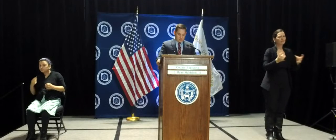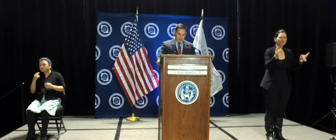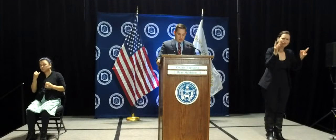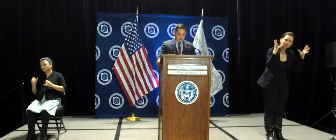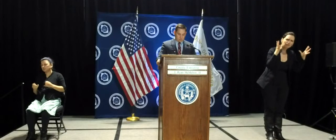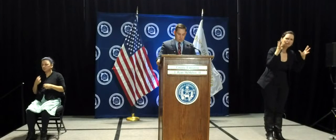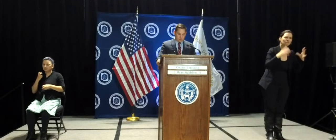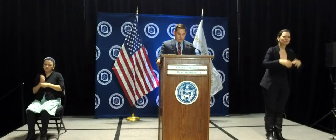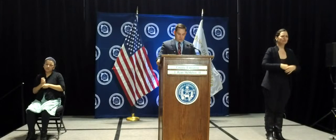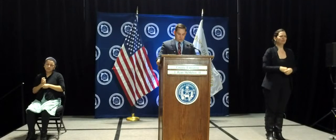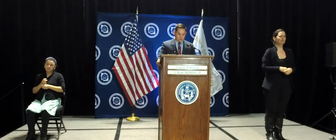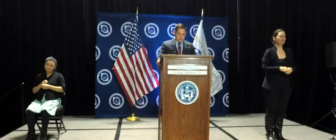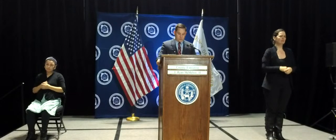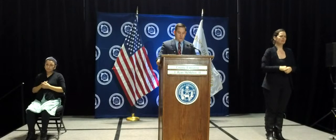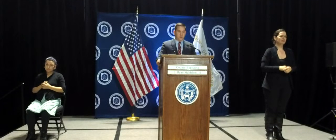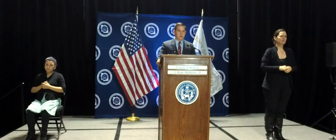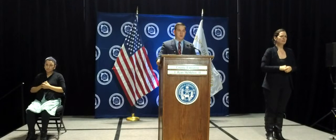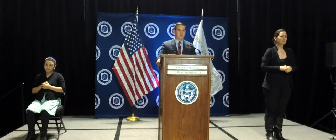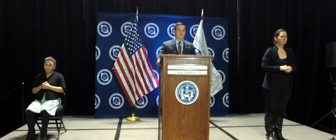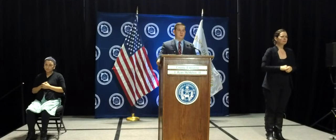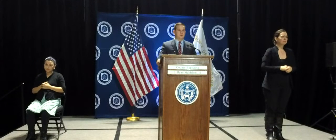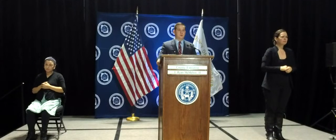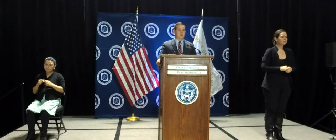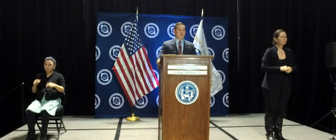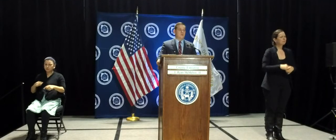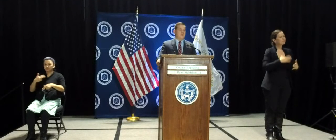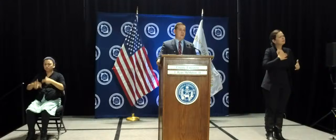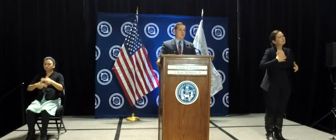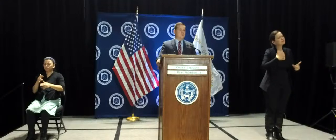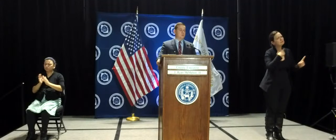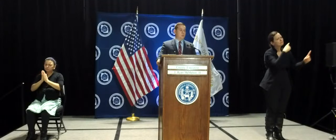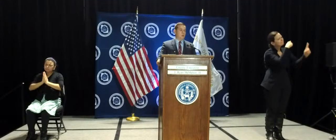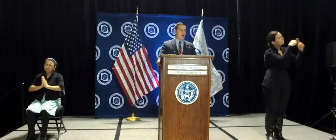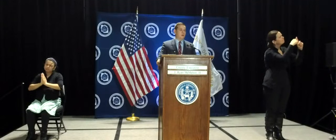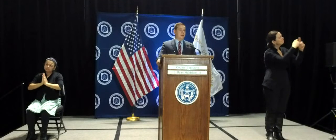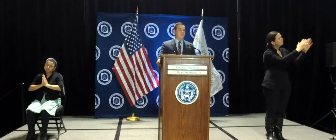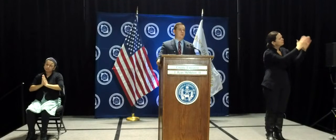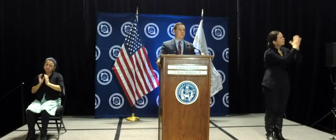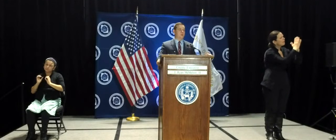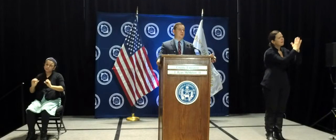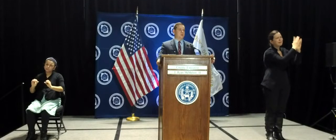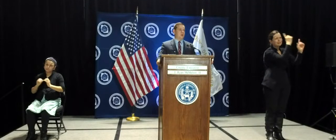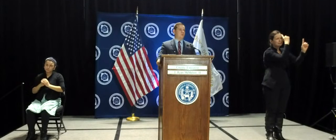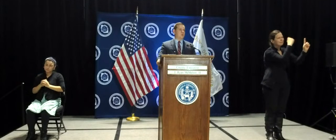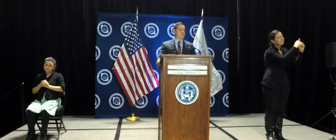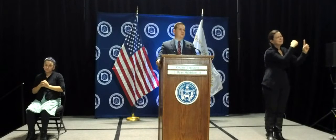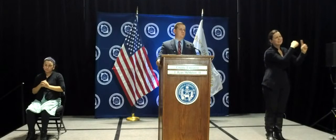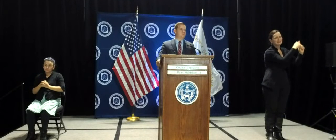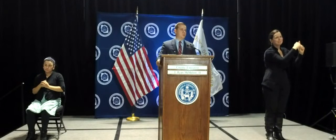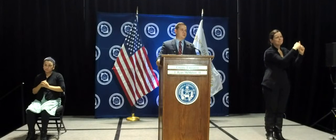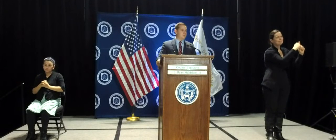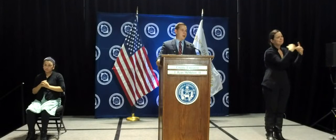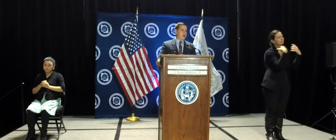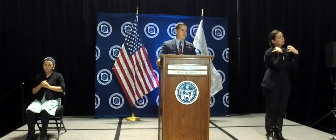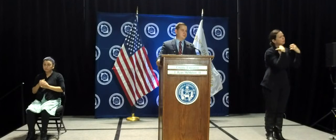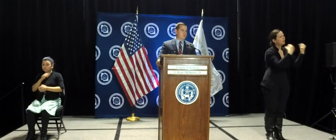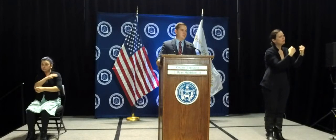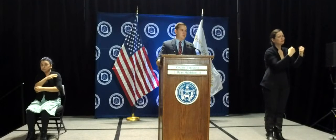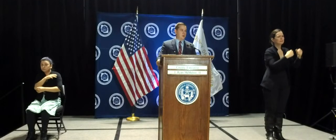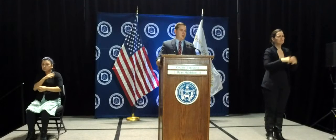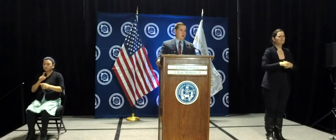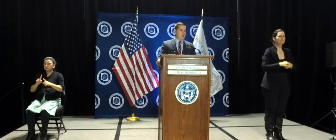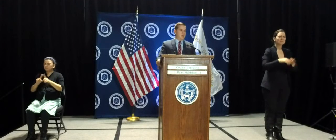least, and we want to just continue to think of these families who aren't able to be with their loved ones as they